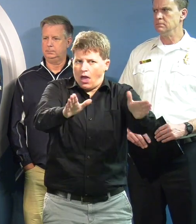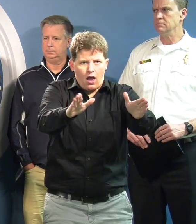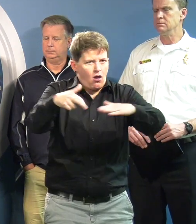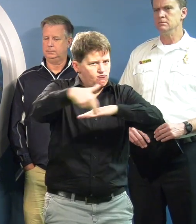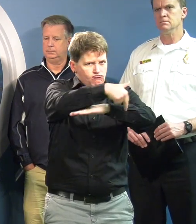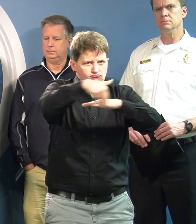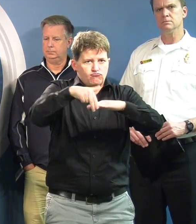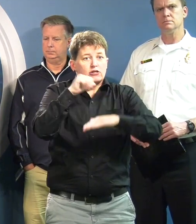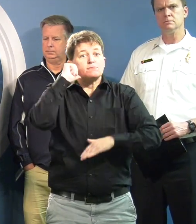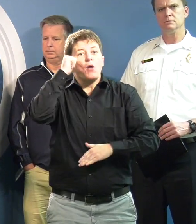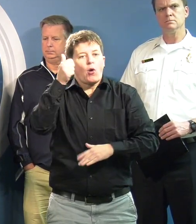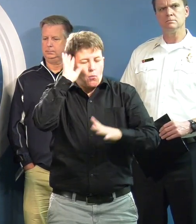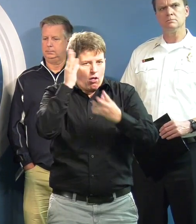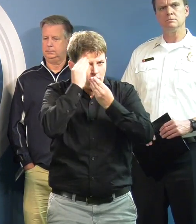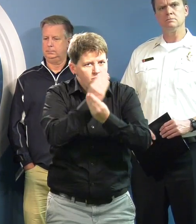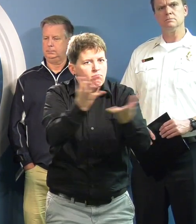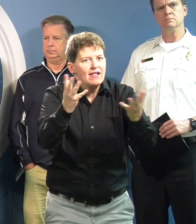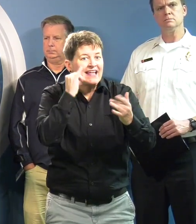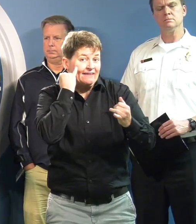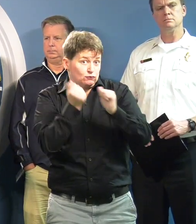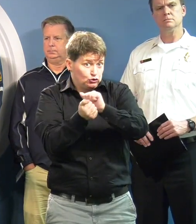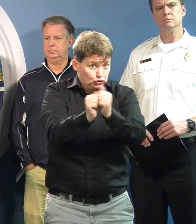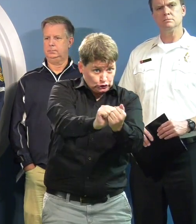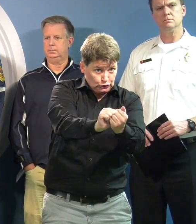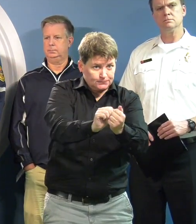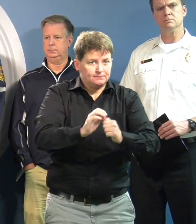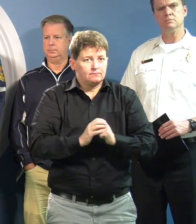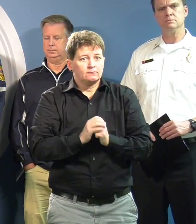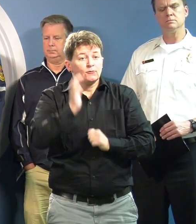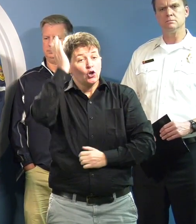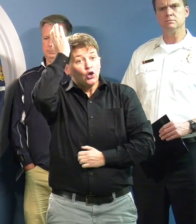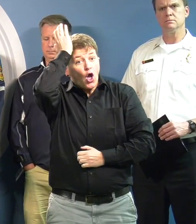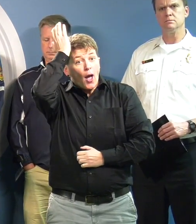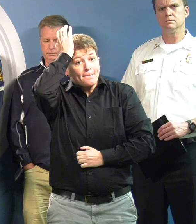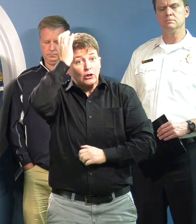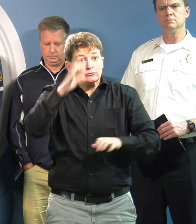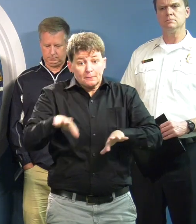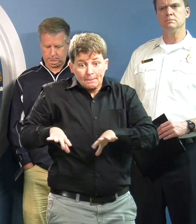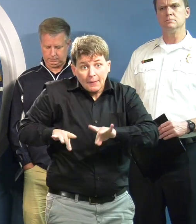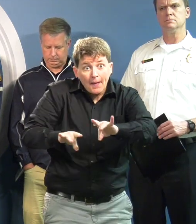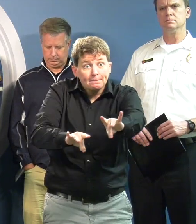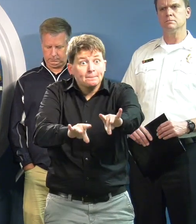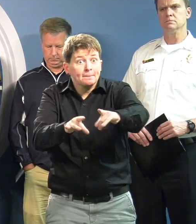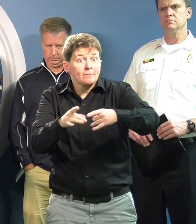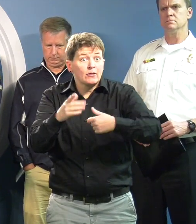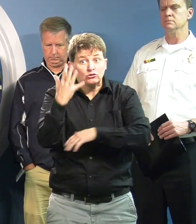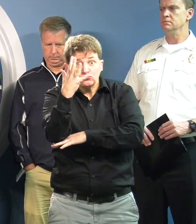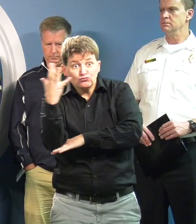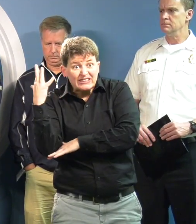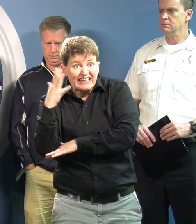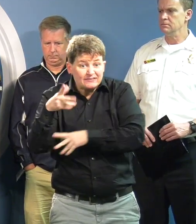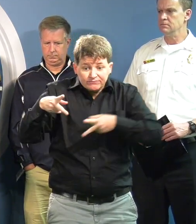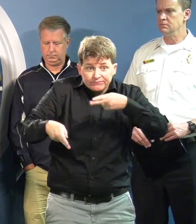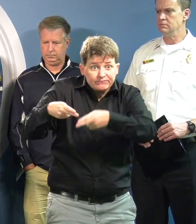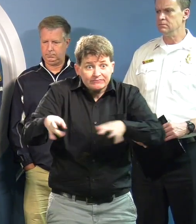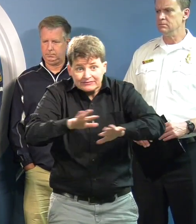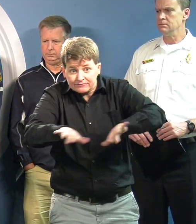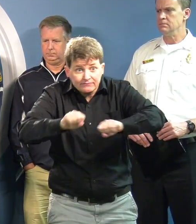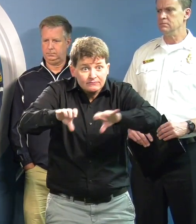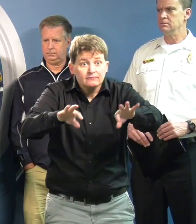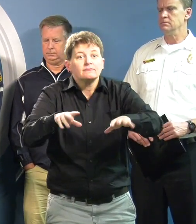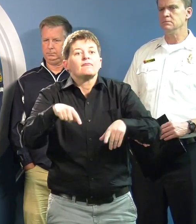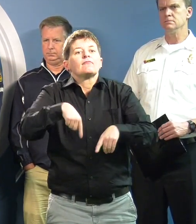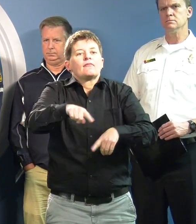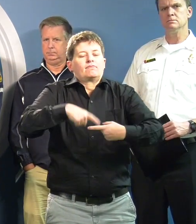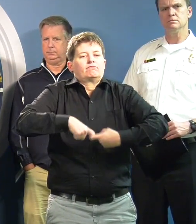Garbage, recycling, and yard waste pickup is suspended today and tomorrow. I've talked with our solid waste services teams, and those days will not be made